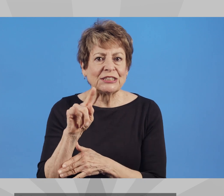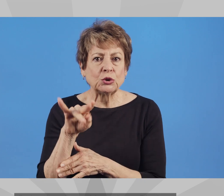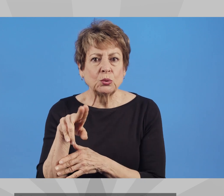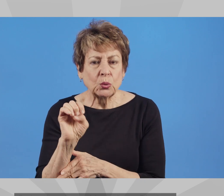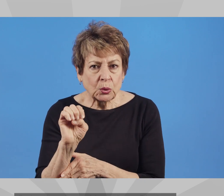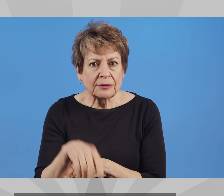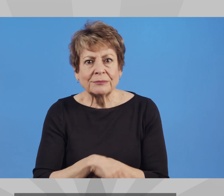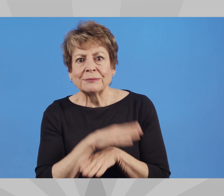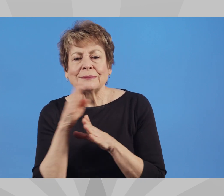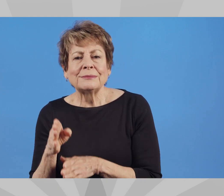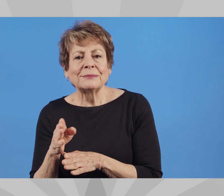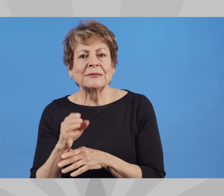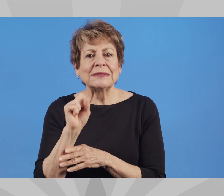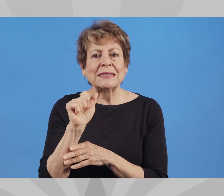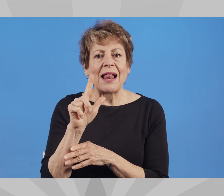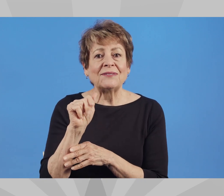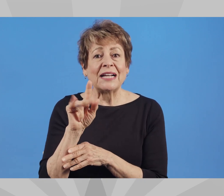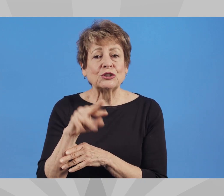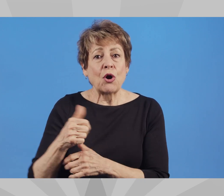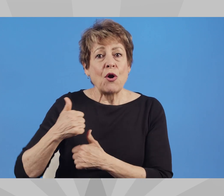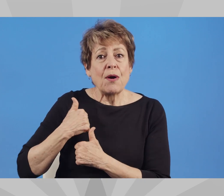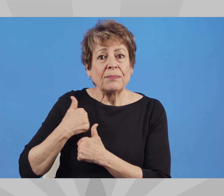Army Homeless Shelter,